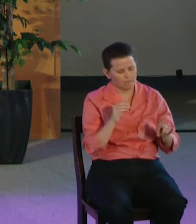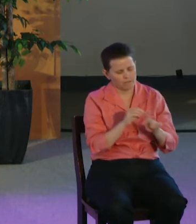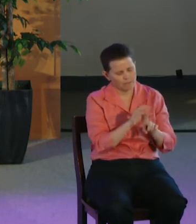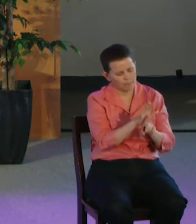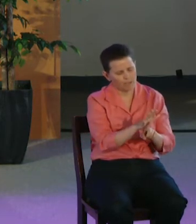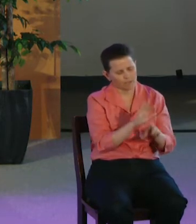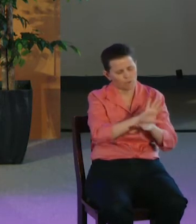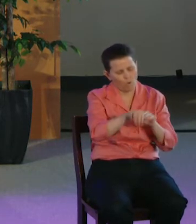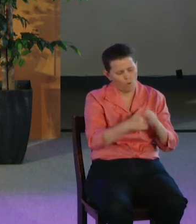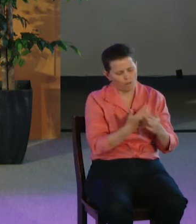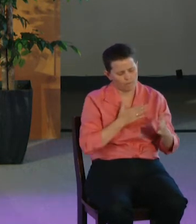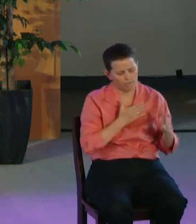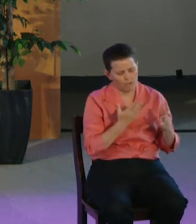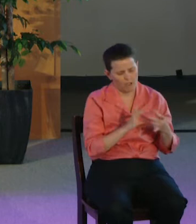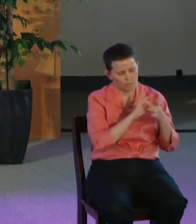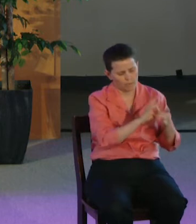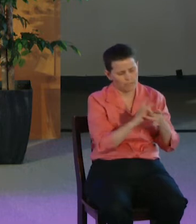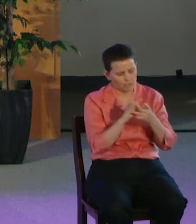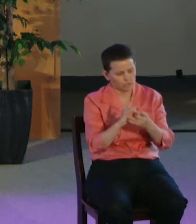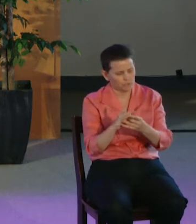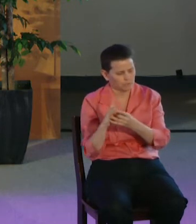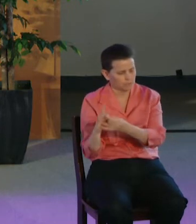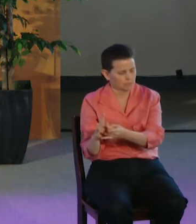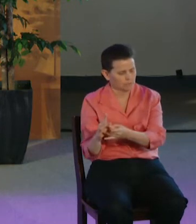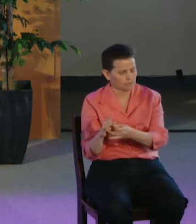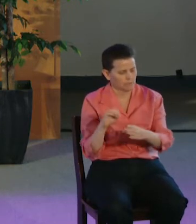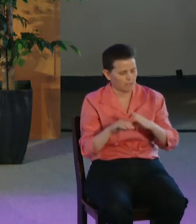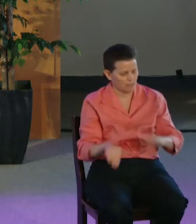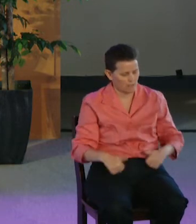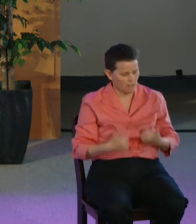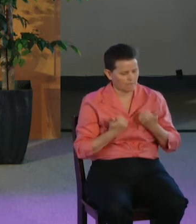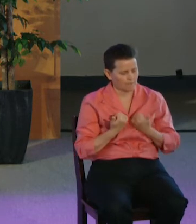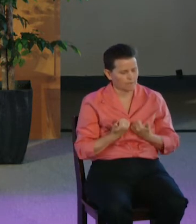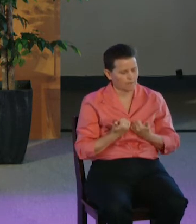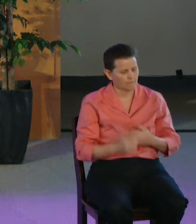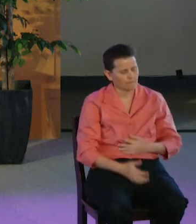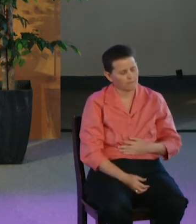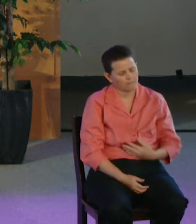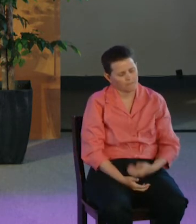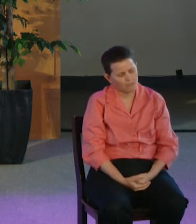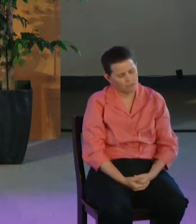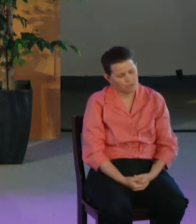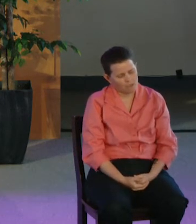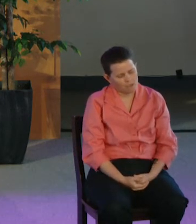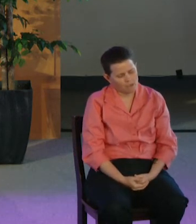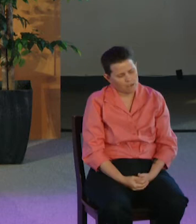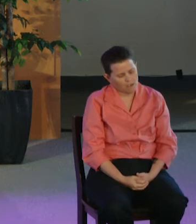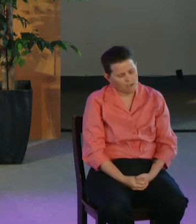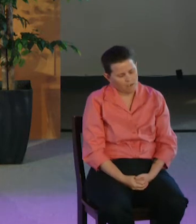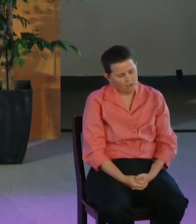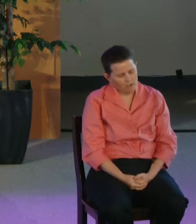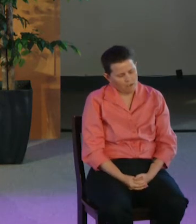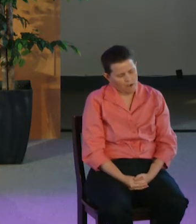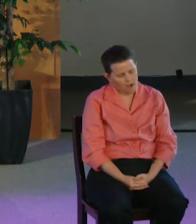So whatever that is for you, whatever helps you to move into that space, call upon it now. take that with